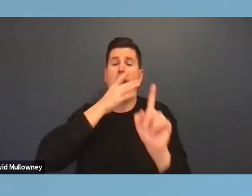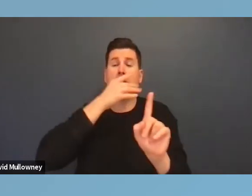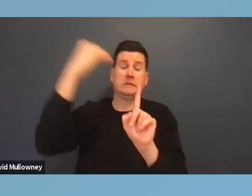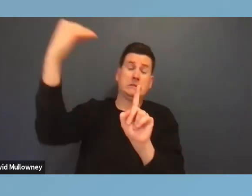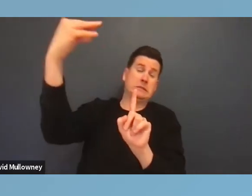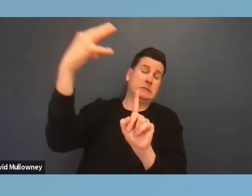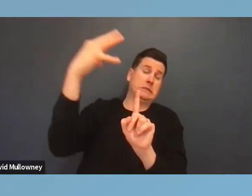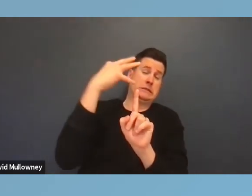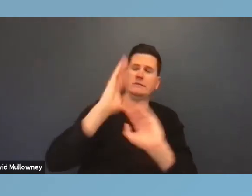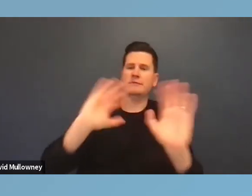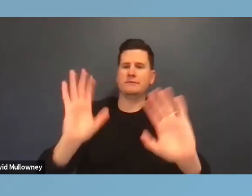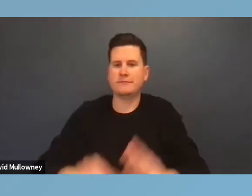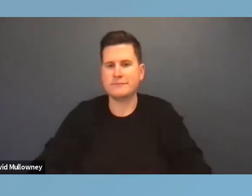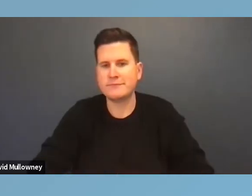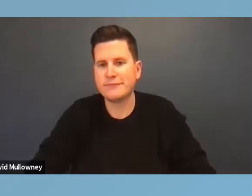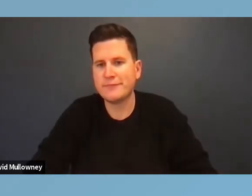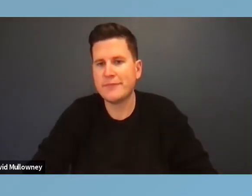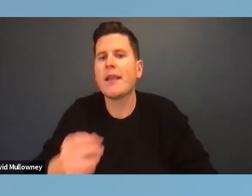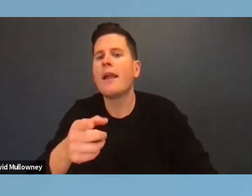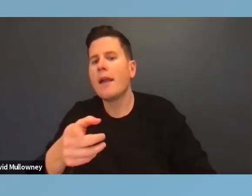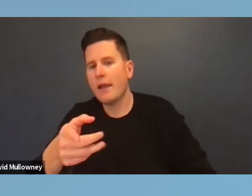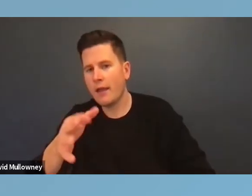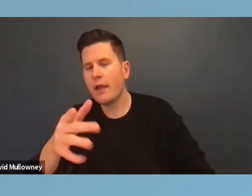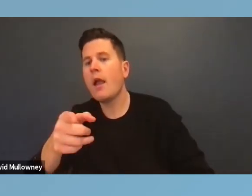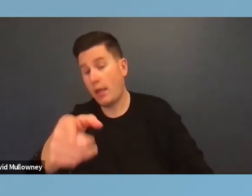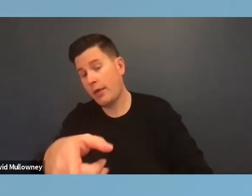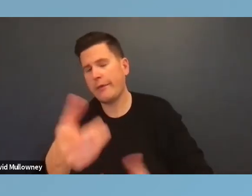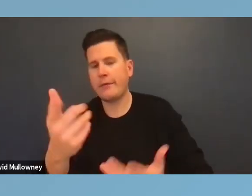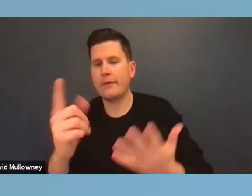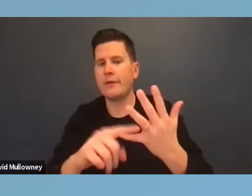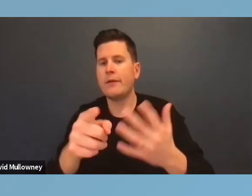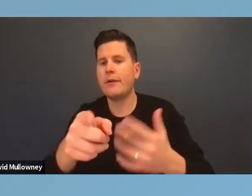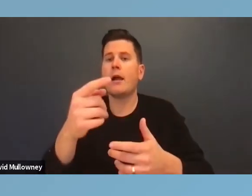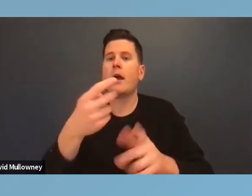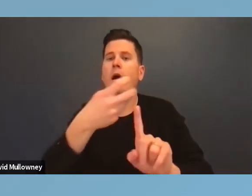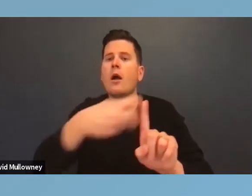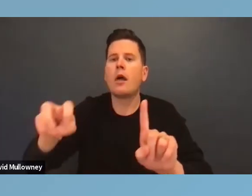It can be very distracting when the sun is in the eyes of the deaf person.